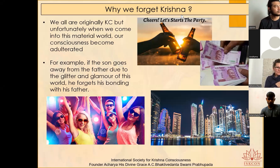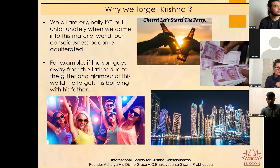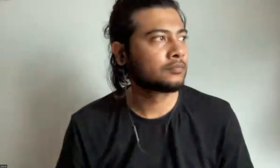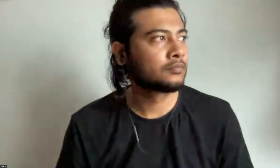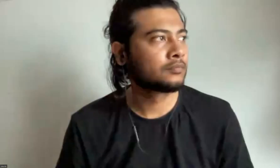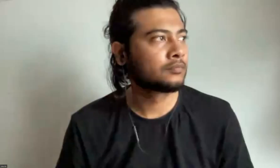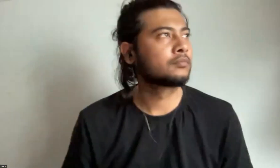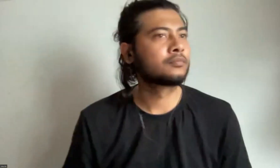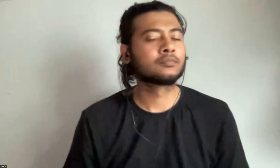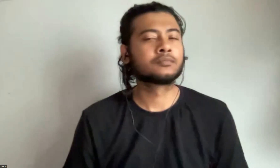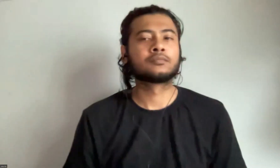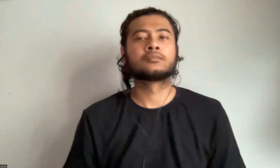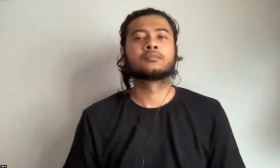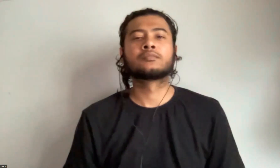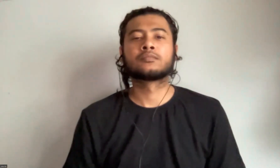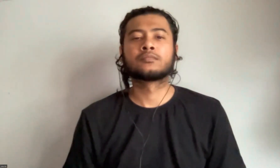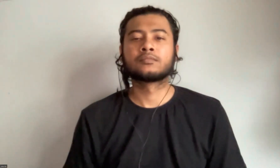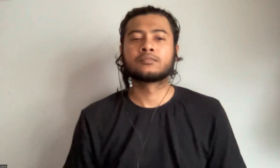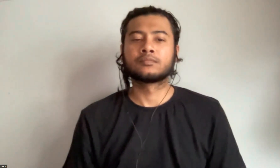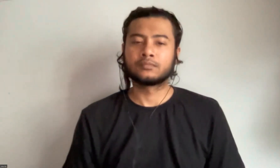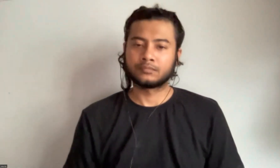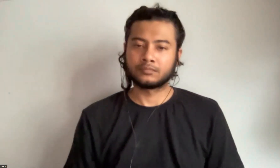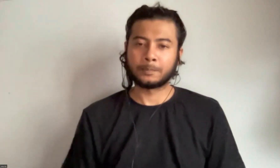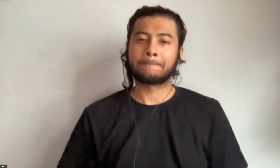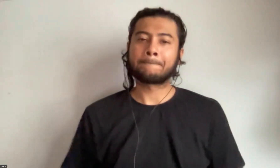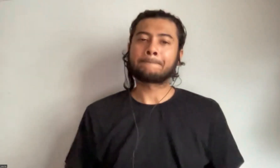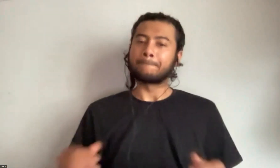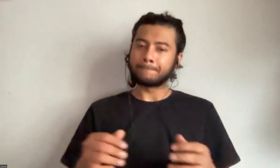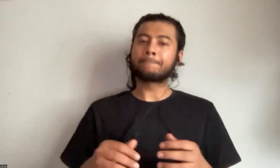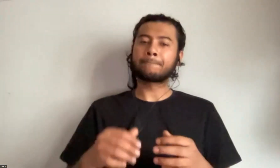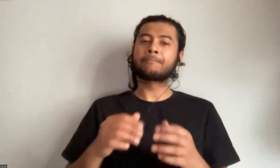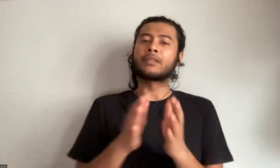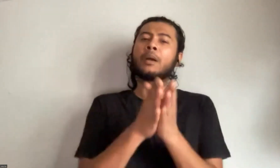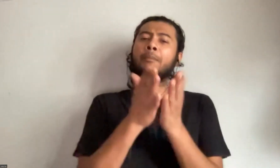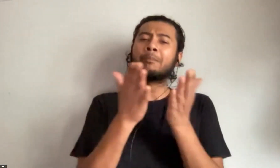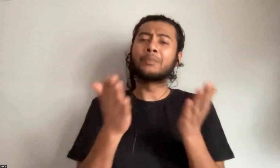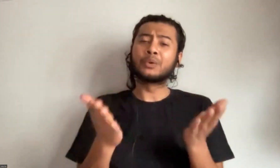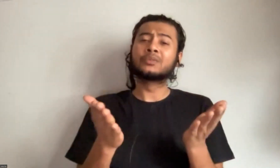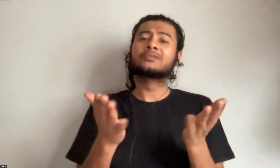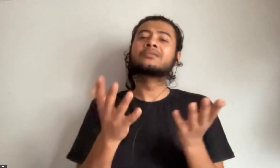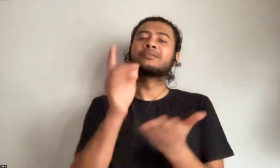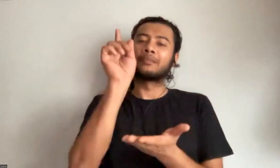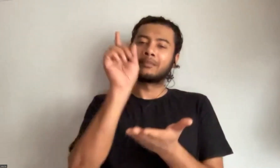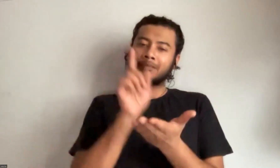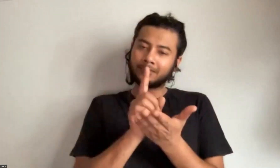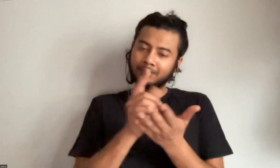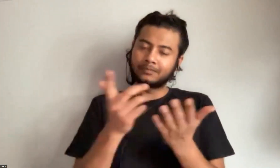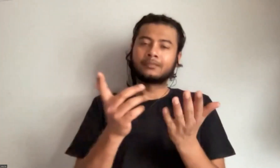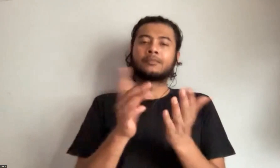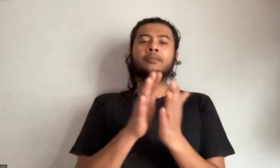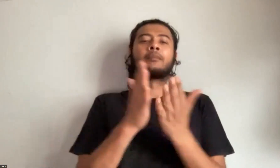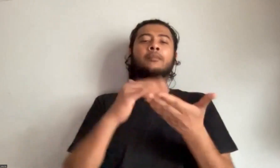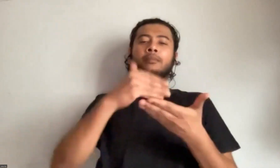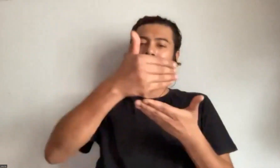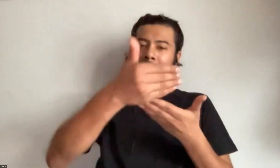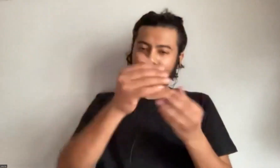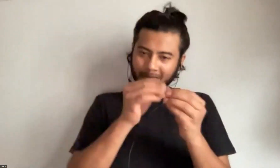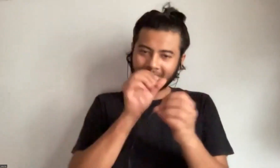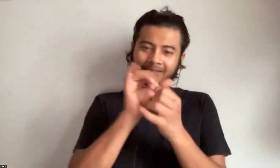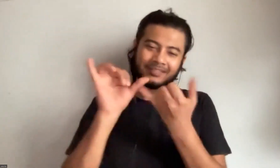So from the scriptures, we understand that actually we all, each and every person present in this world,